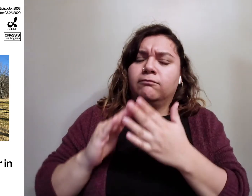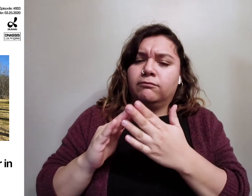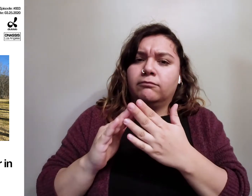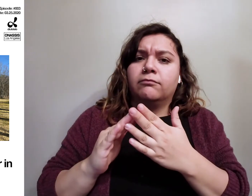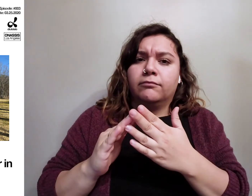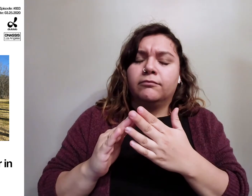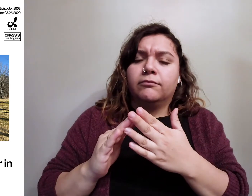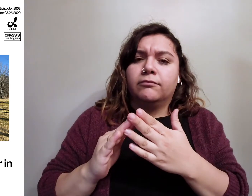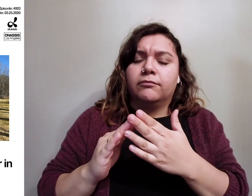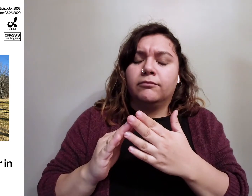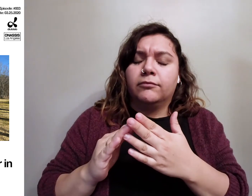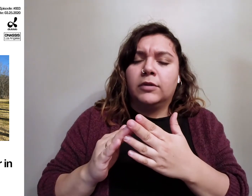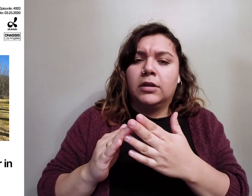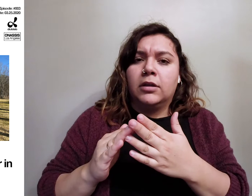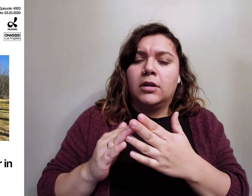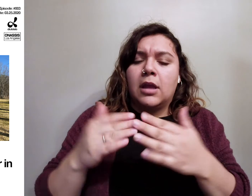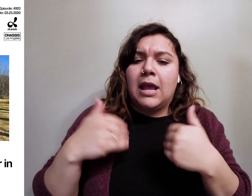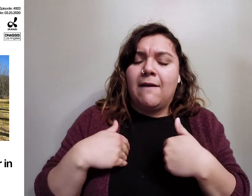one is a